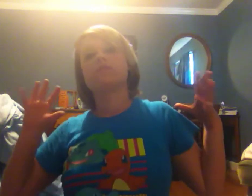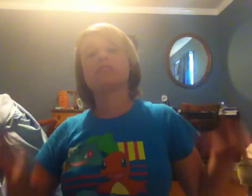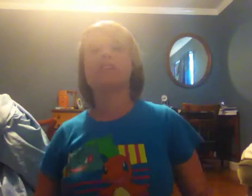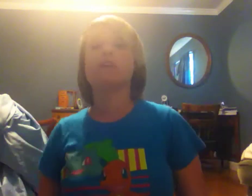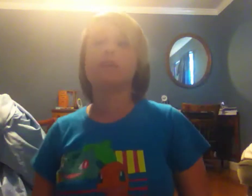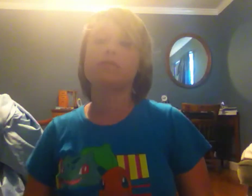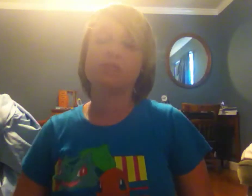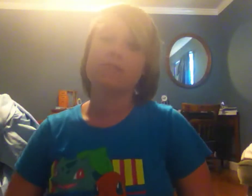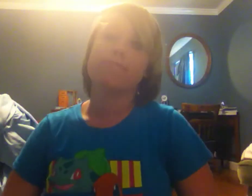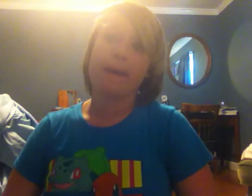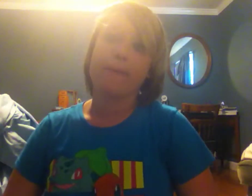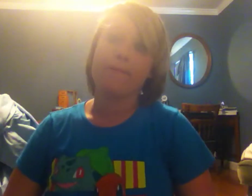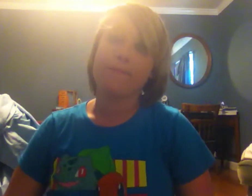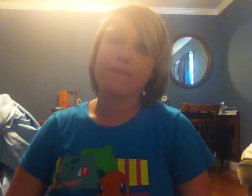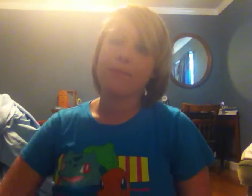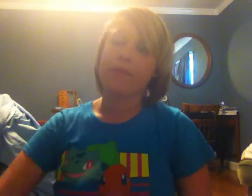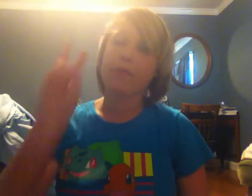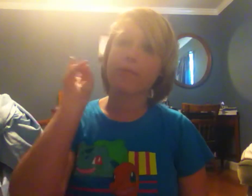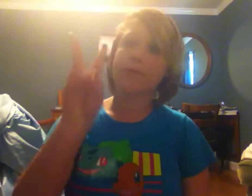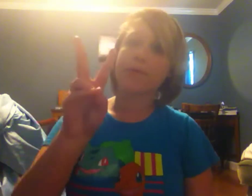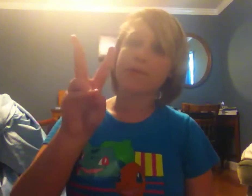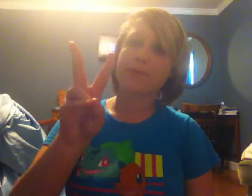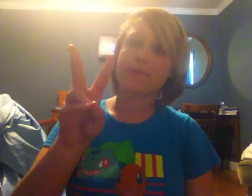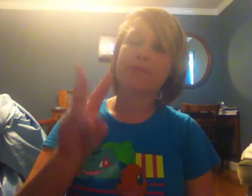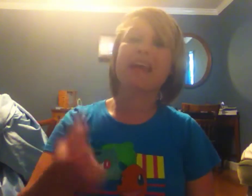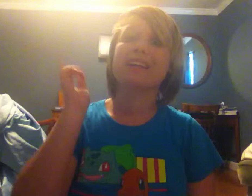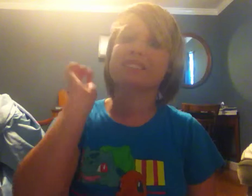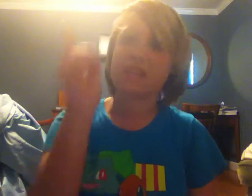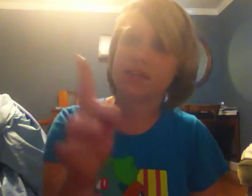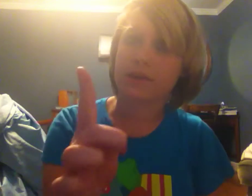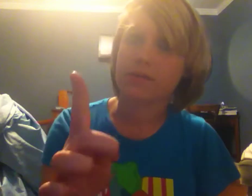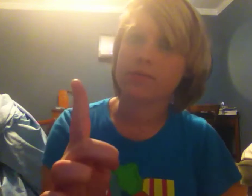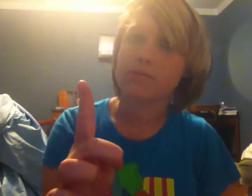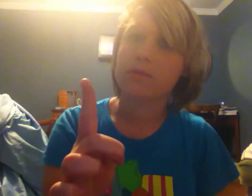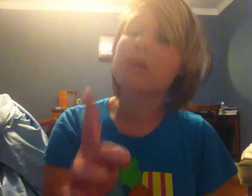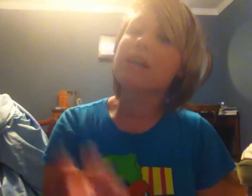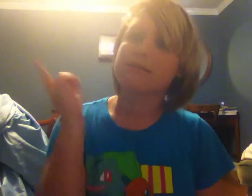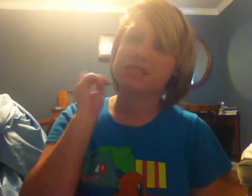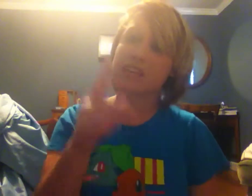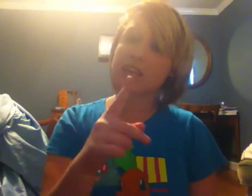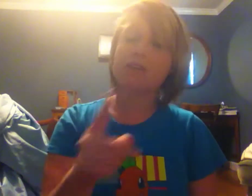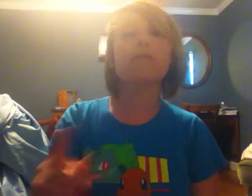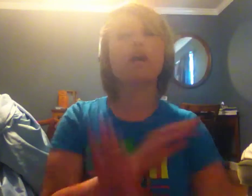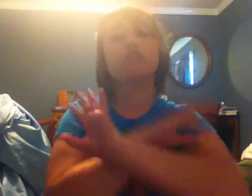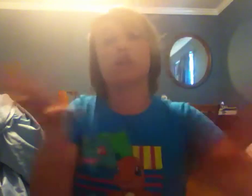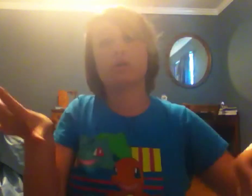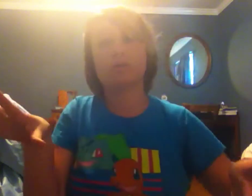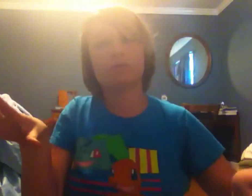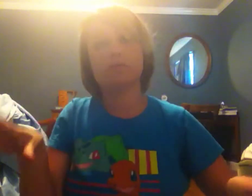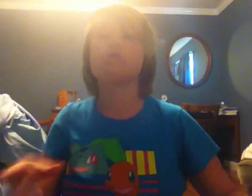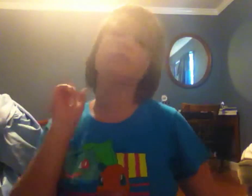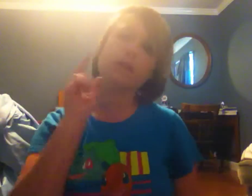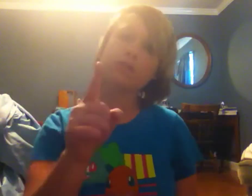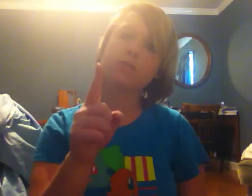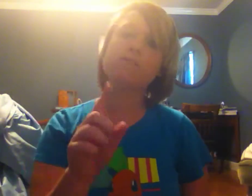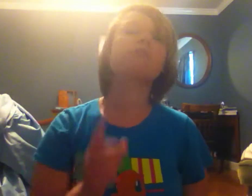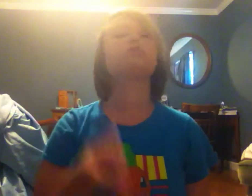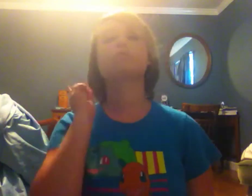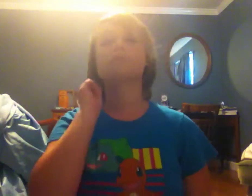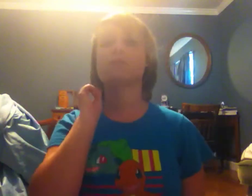say no to something bad. Number two, say no. If it's negative, no. Do not do it because you don't want to get in